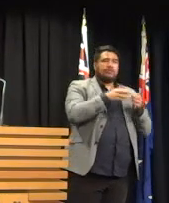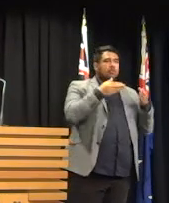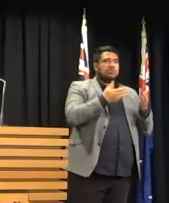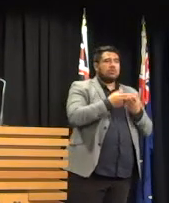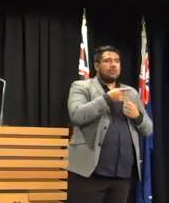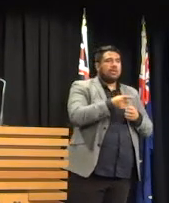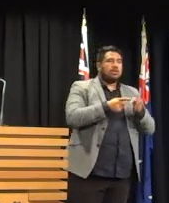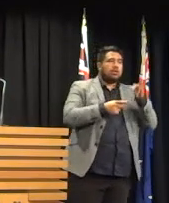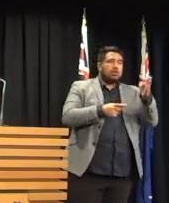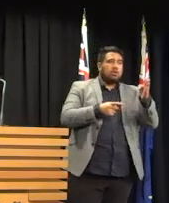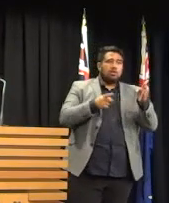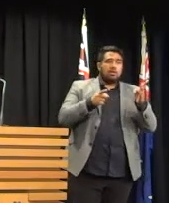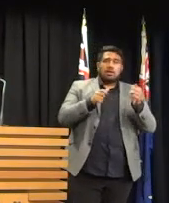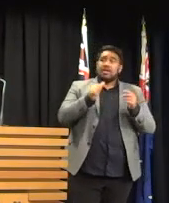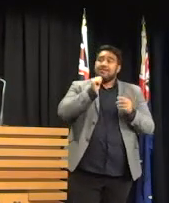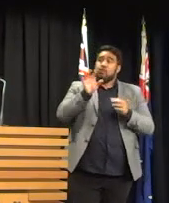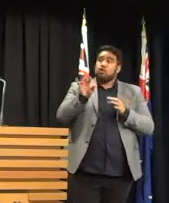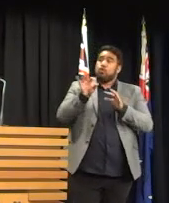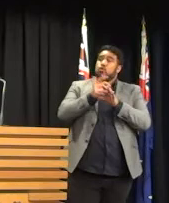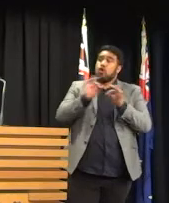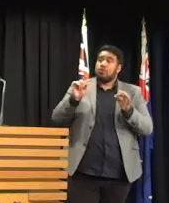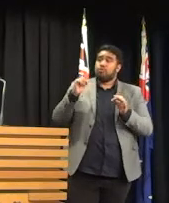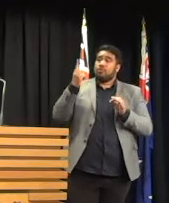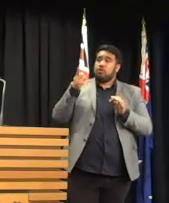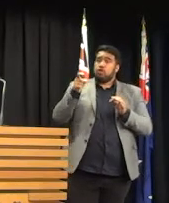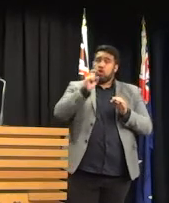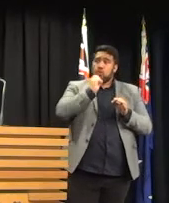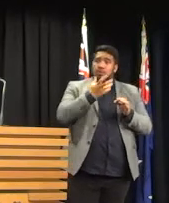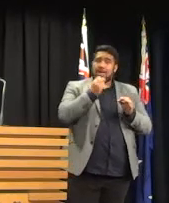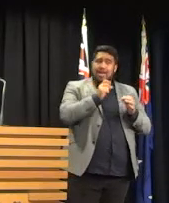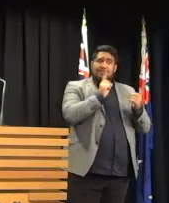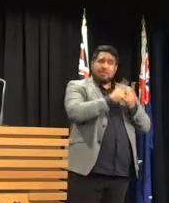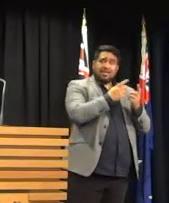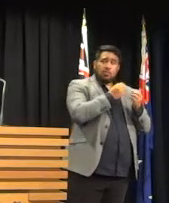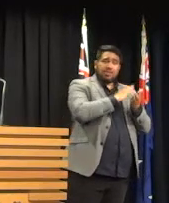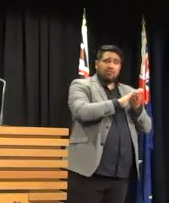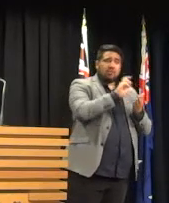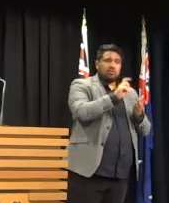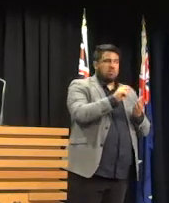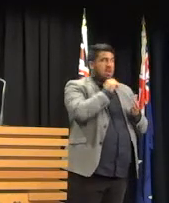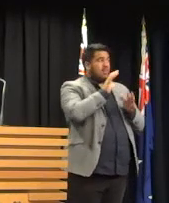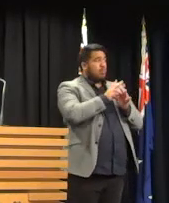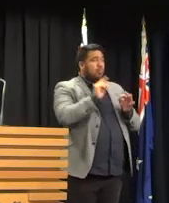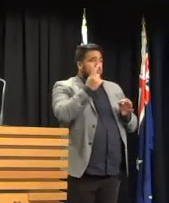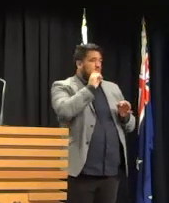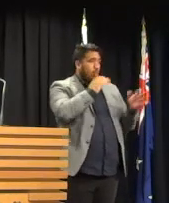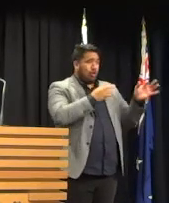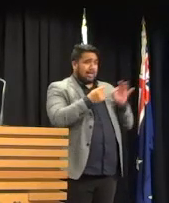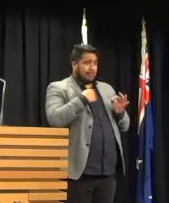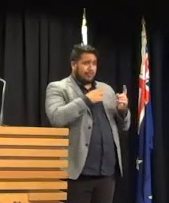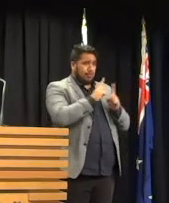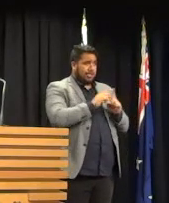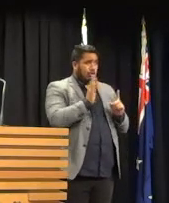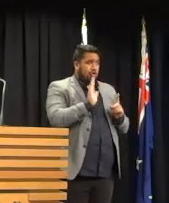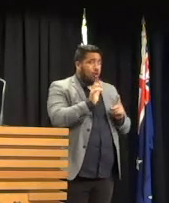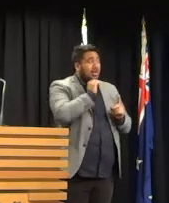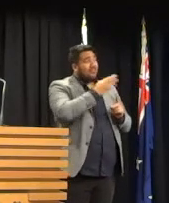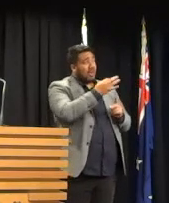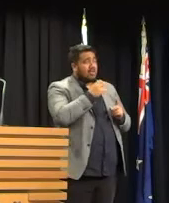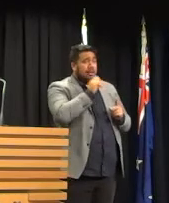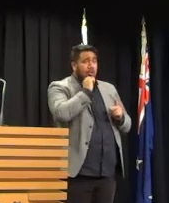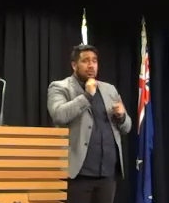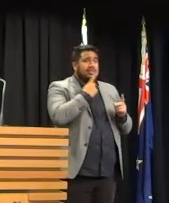meeting with Hillary Clinton were you not the Prime Minister? Oh, I doubt I would have been asked, but if she'd offered, I certainly would have taken it. Again, you know,